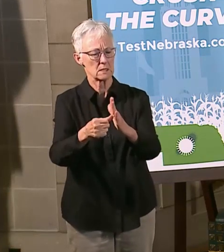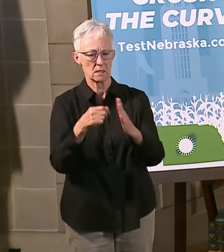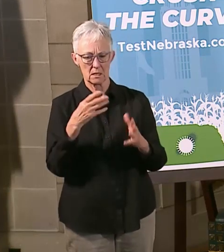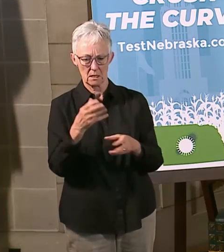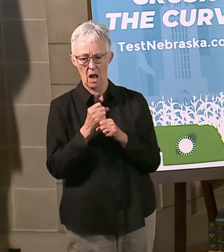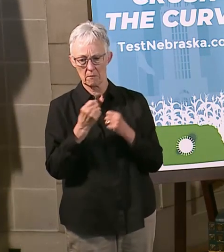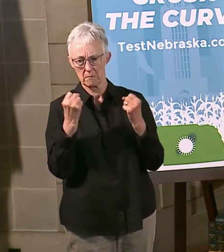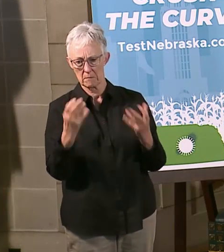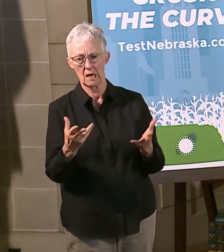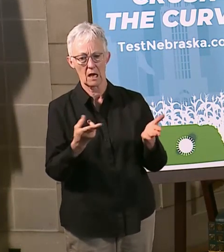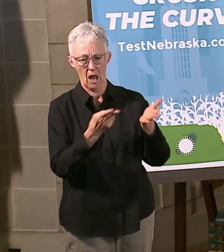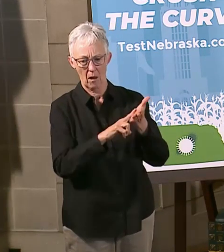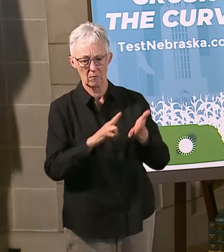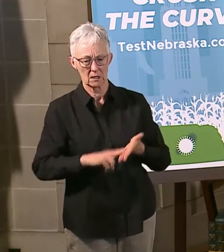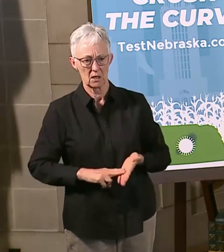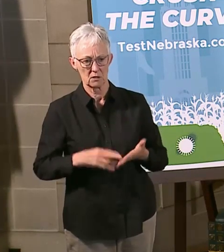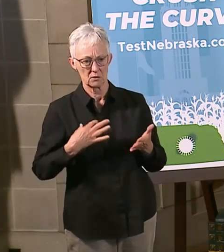of applications, obviously.